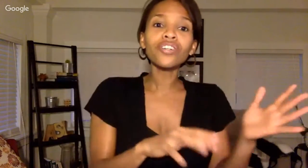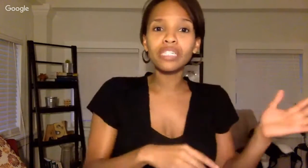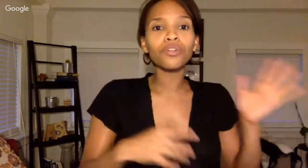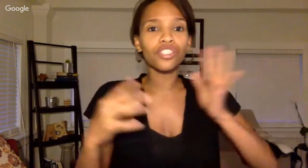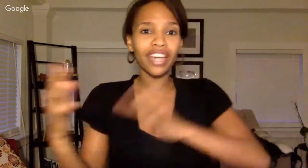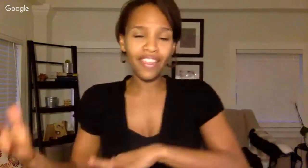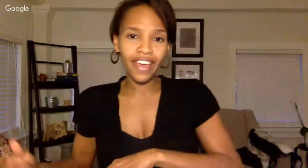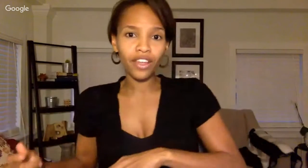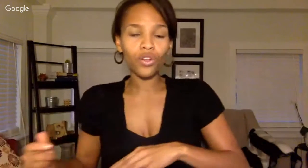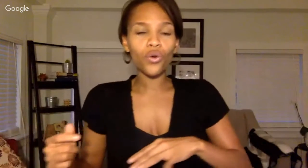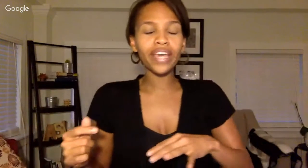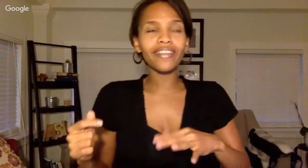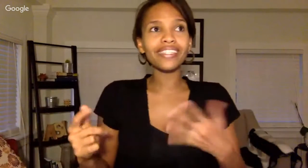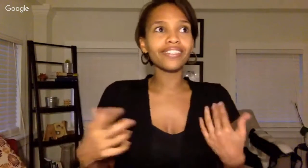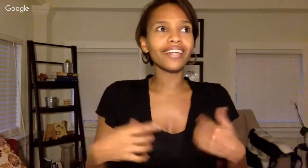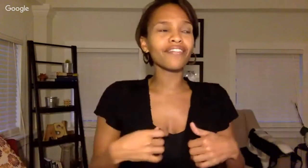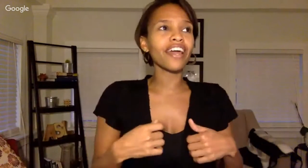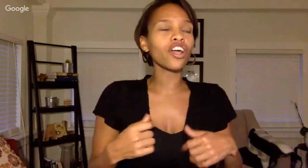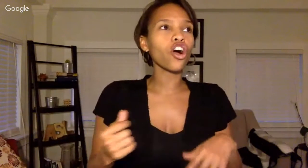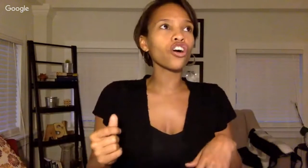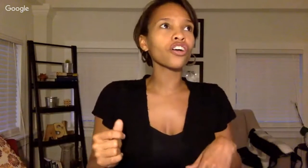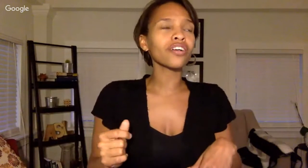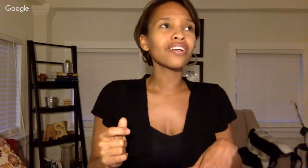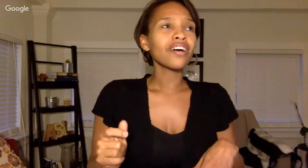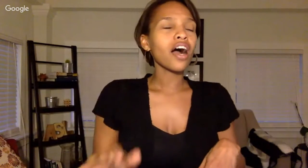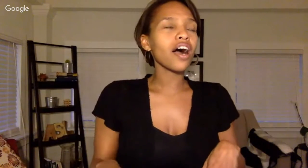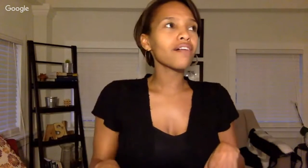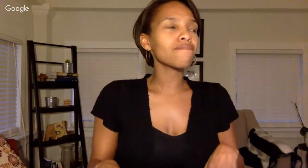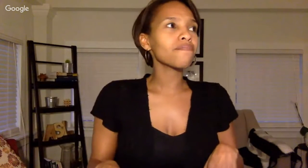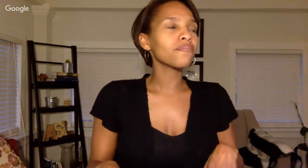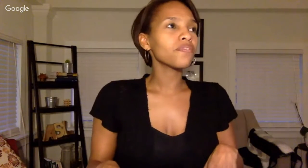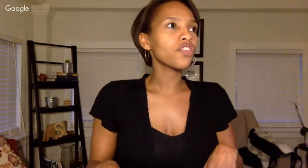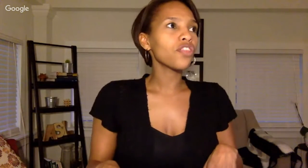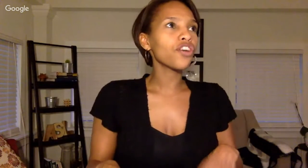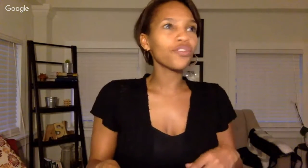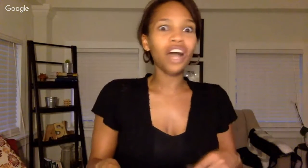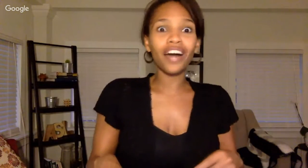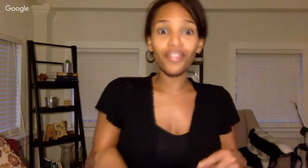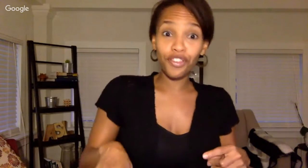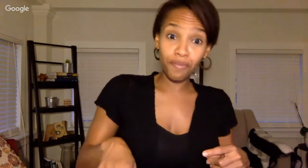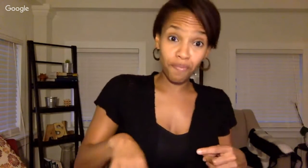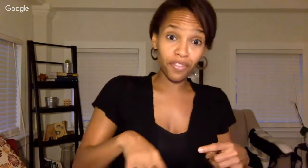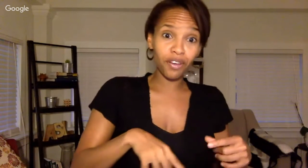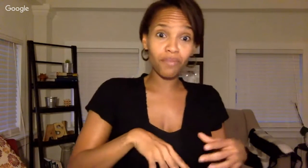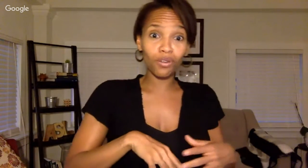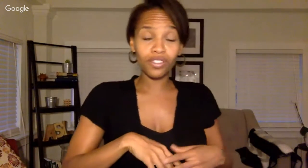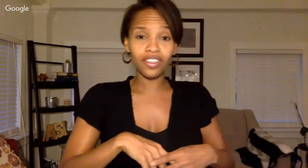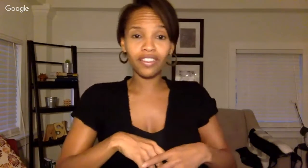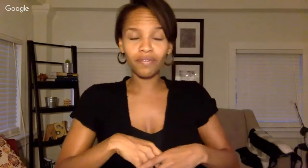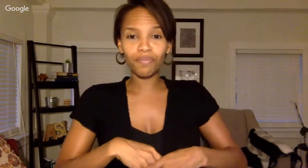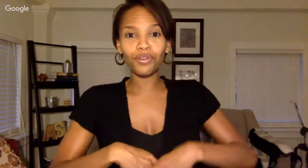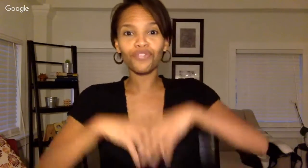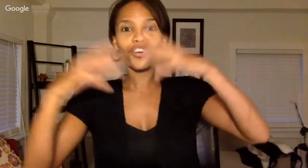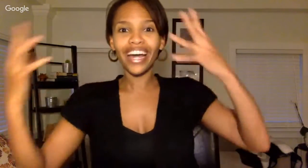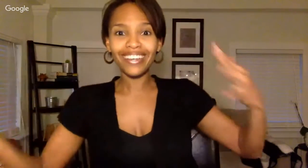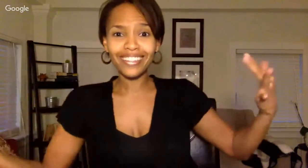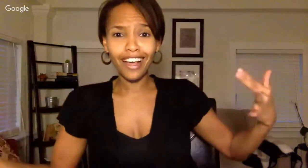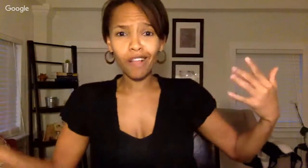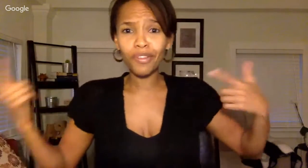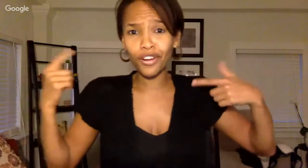similar to and then, in the sense that they are, they're not the most beautiful ASL, but they're